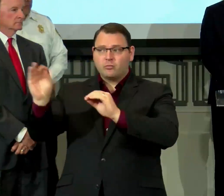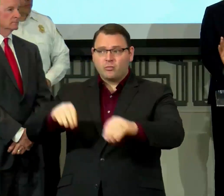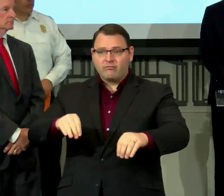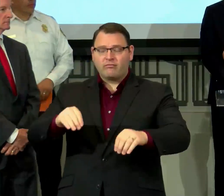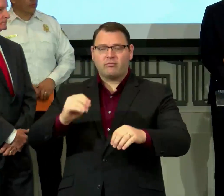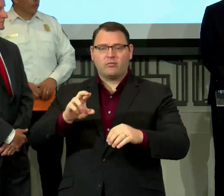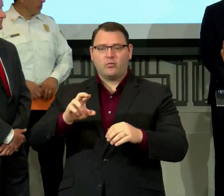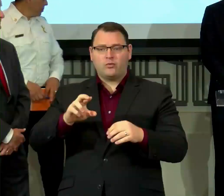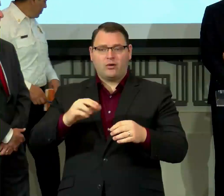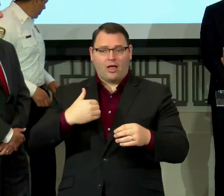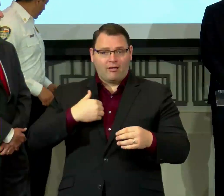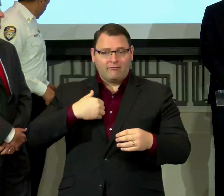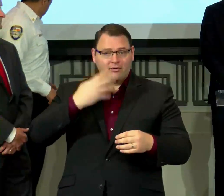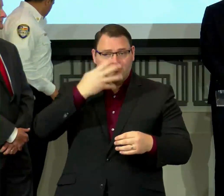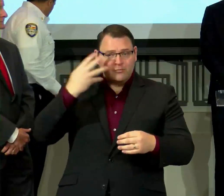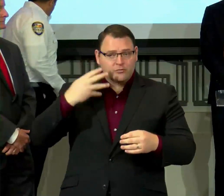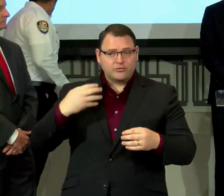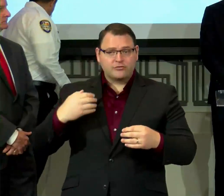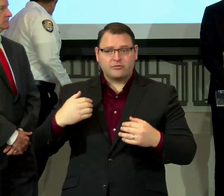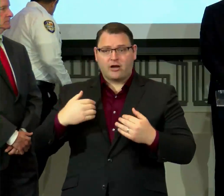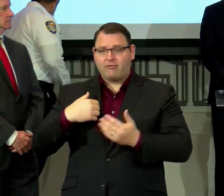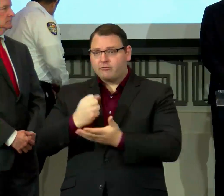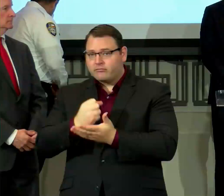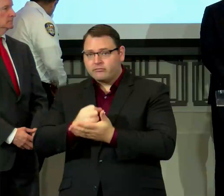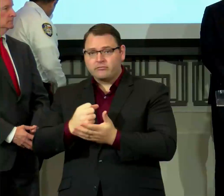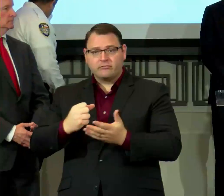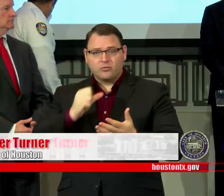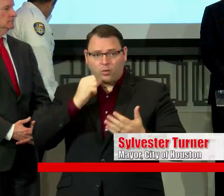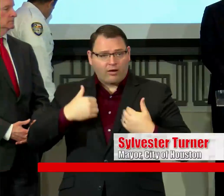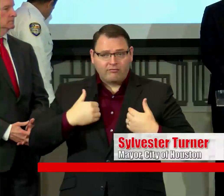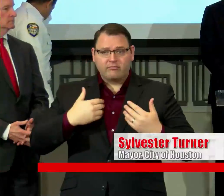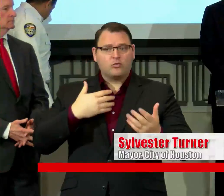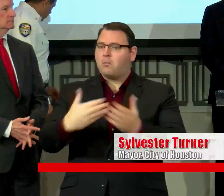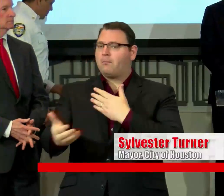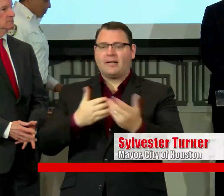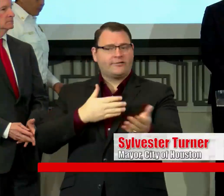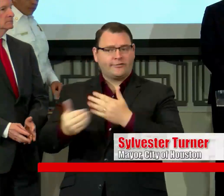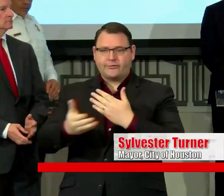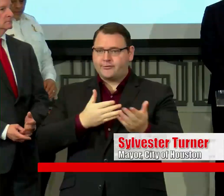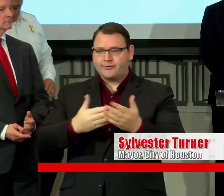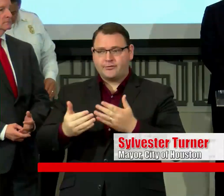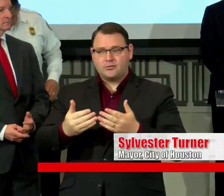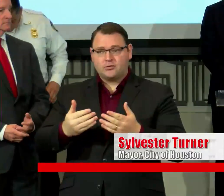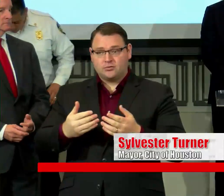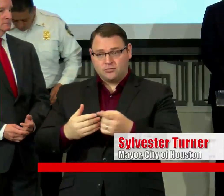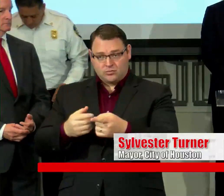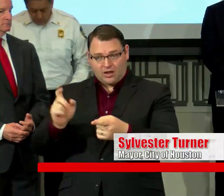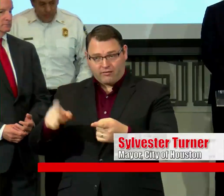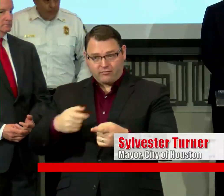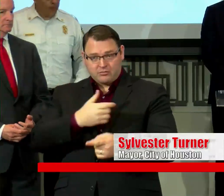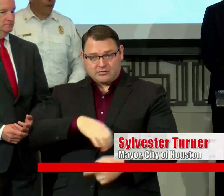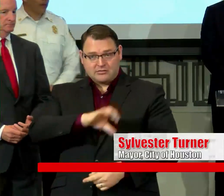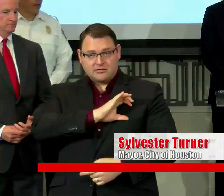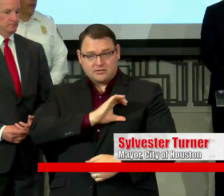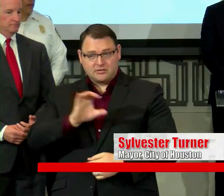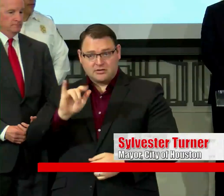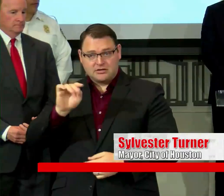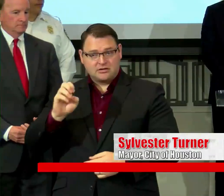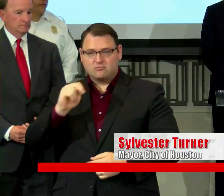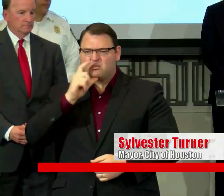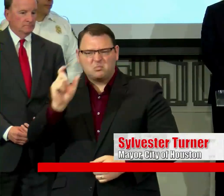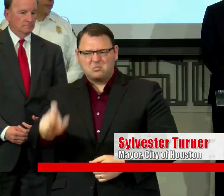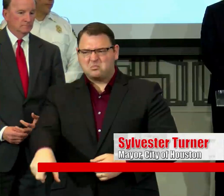do not have to be a United States citizen, but if you are living in the city of Houston,